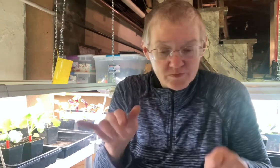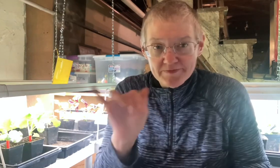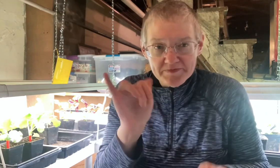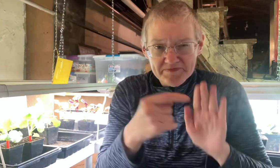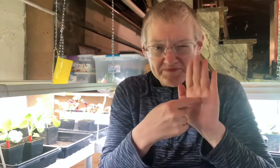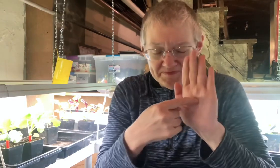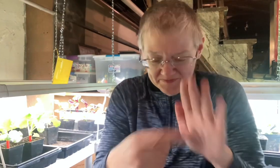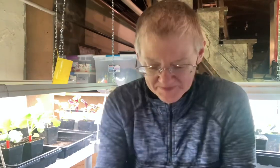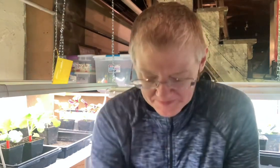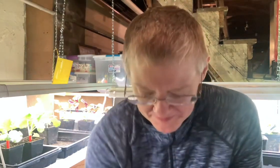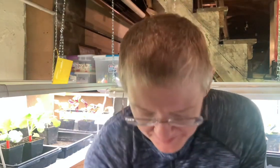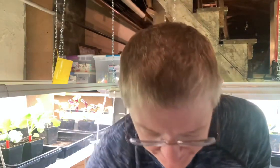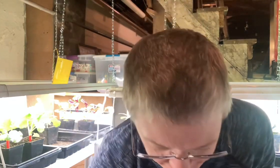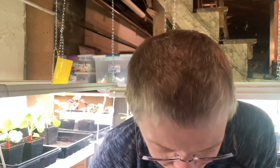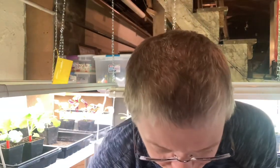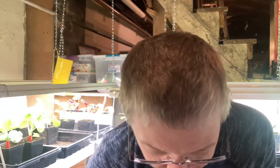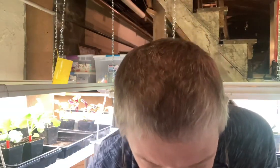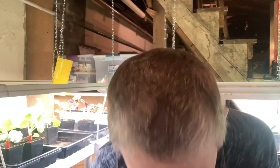empty 4-inch pots like this,